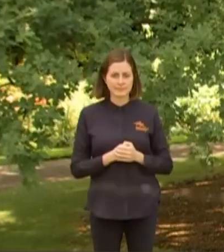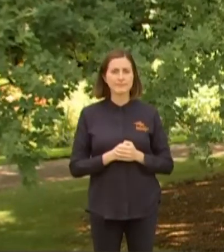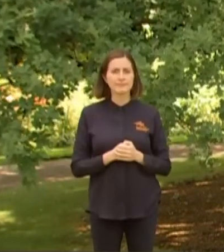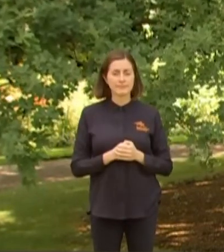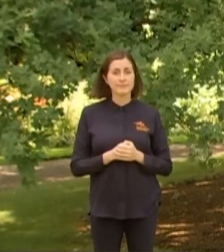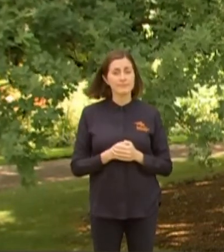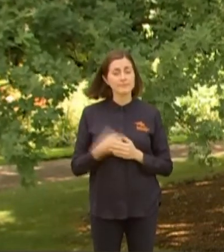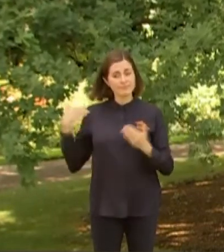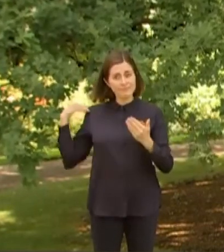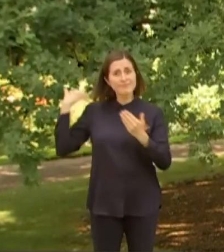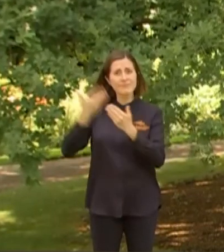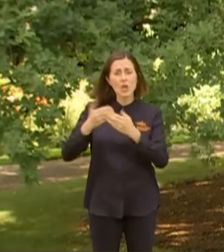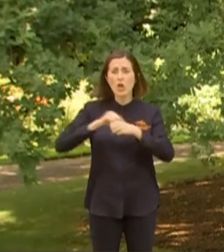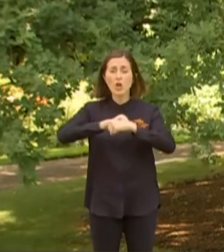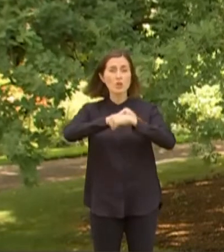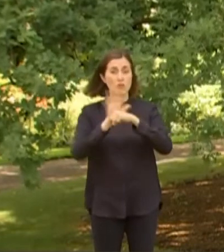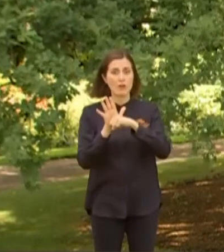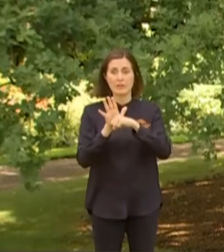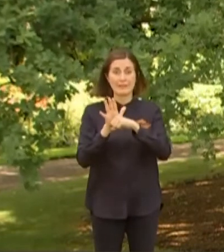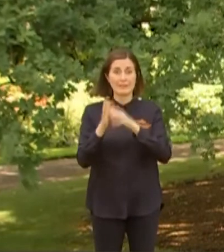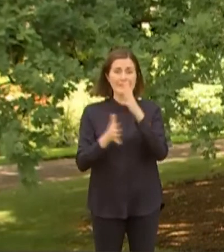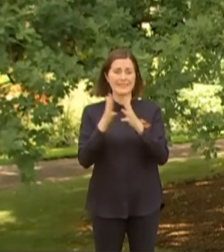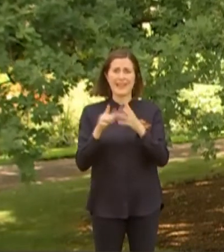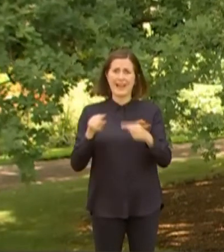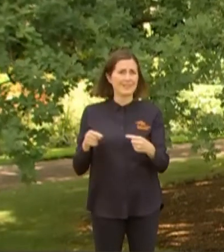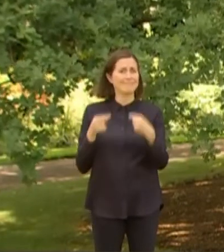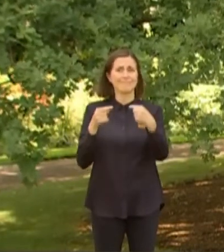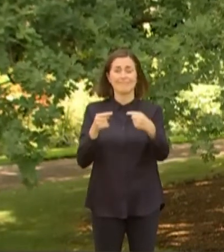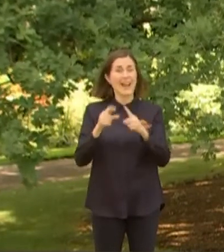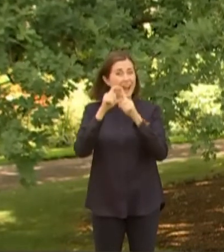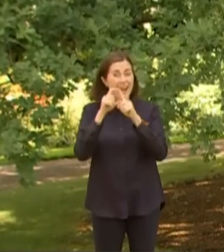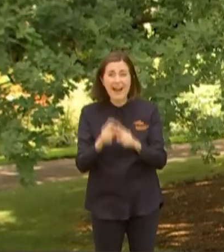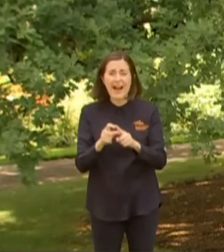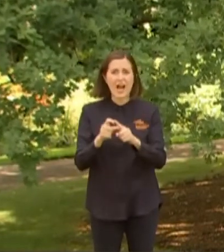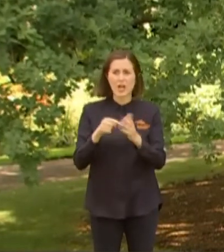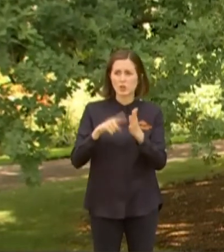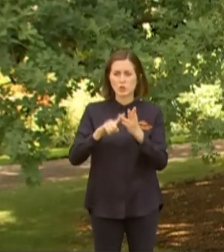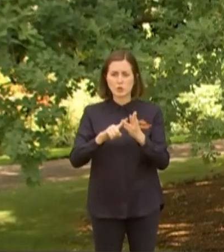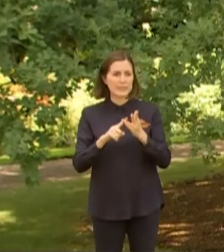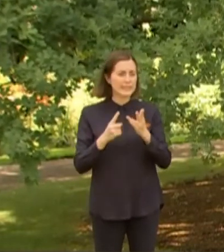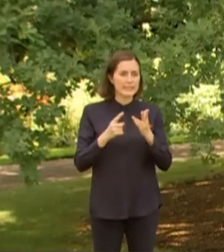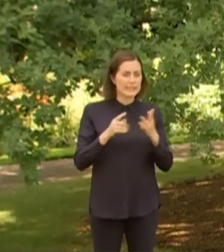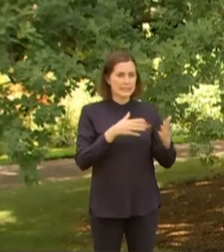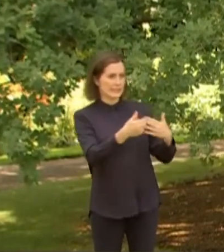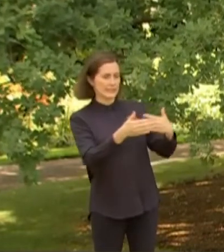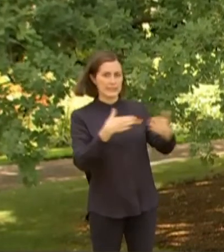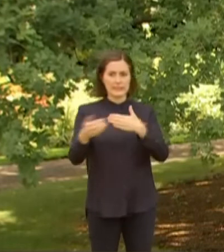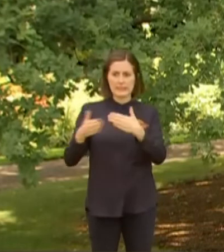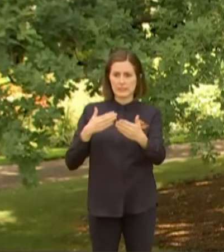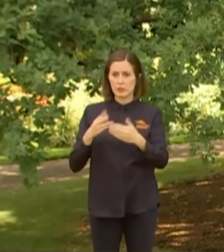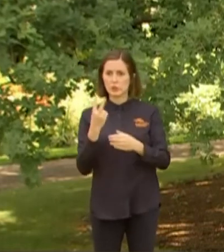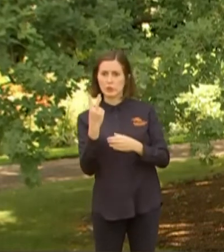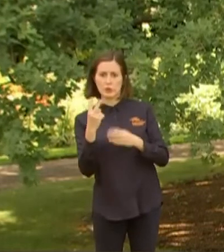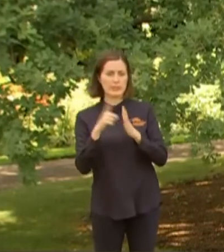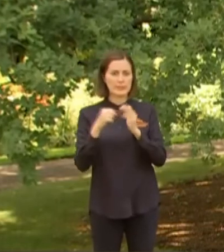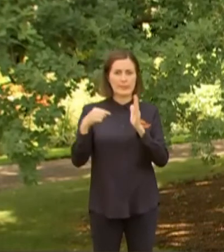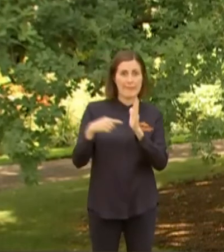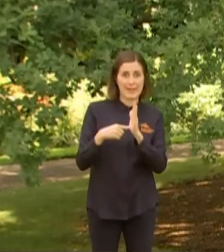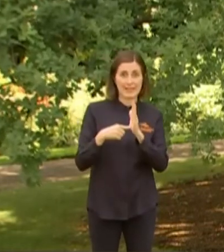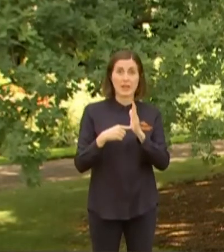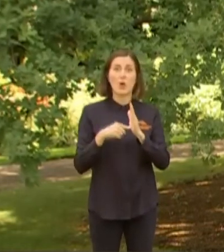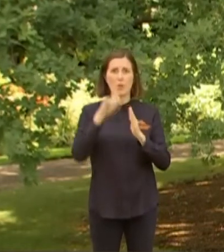pandemic has made the delivery of health services very challenging. It makes sense to have a separate Department of Health which will include